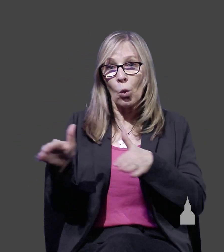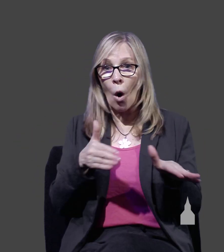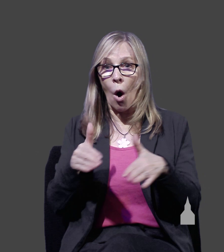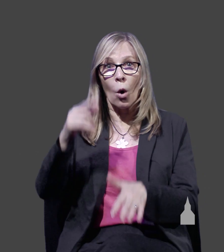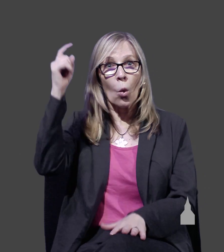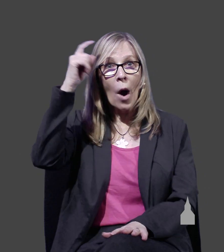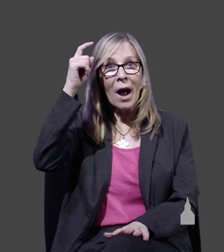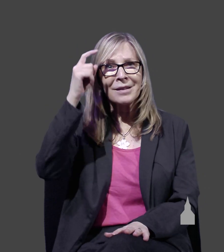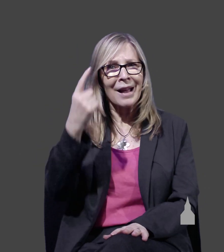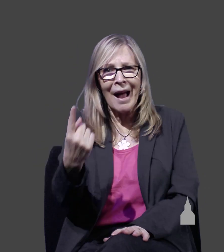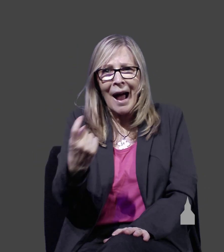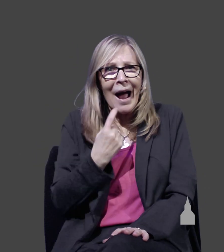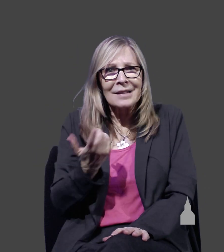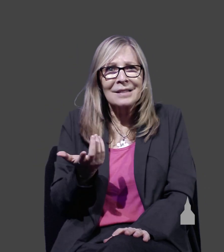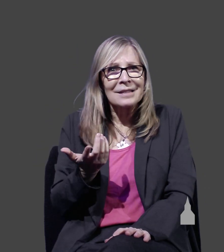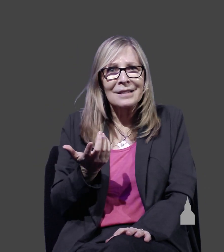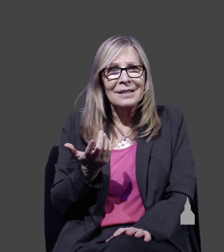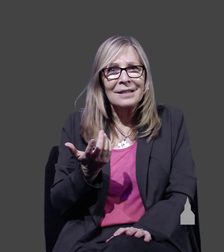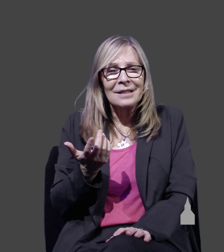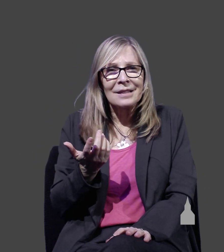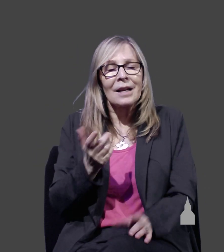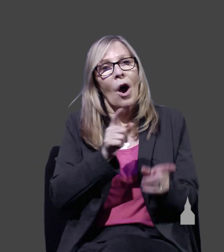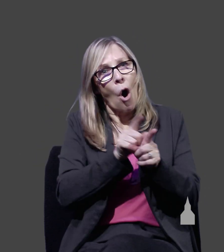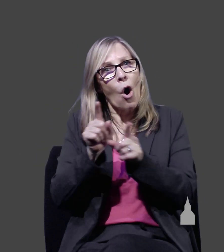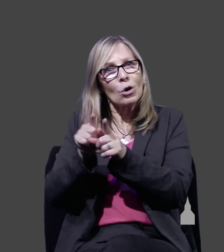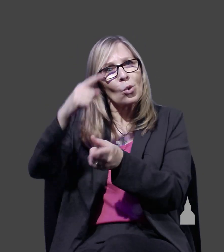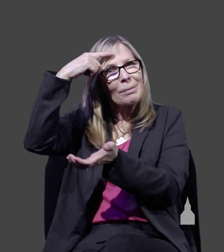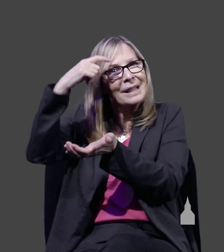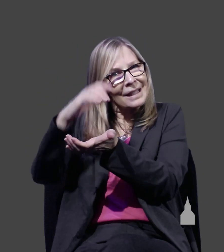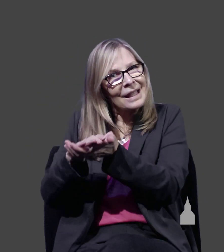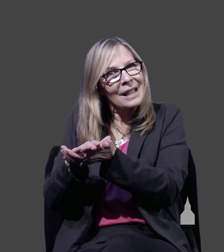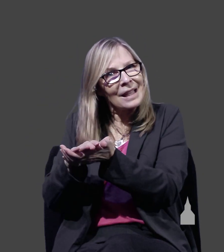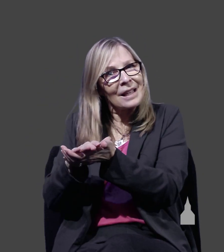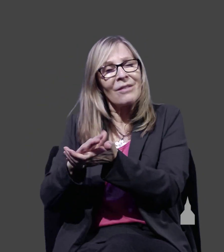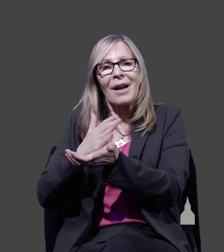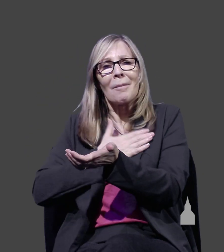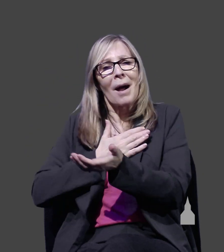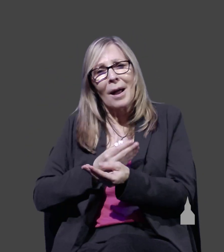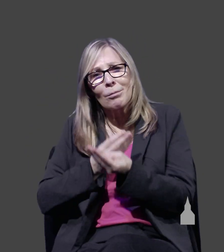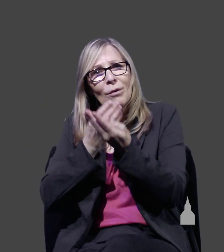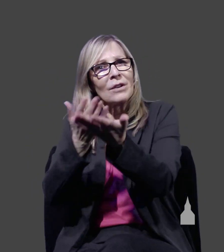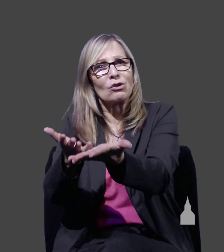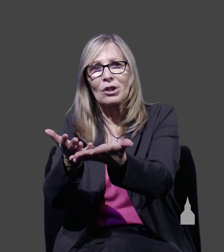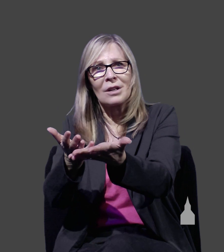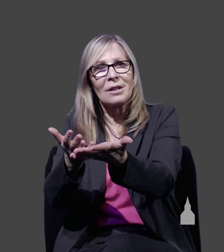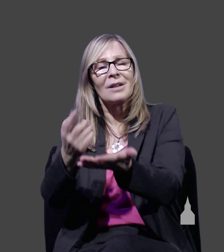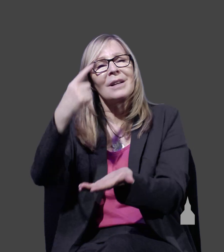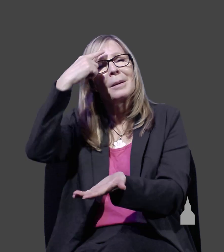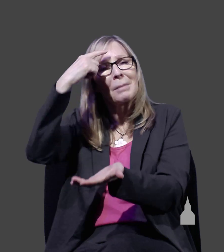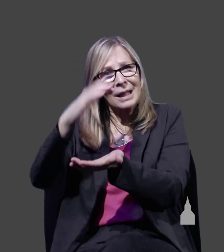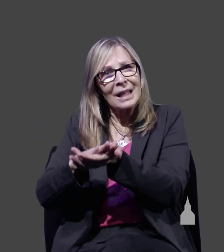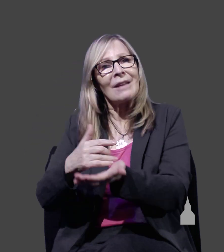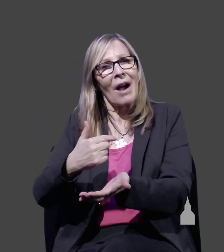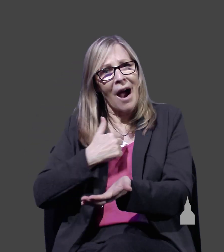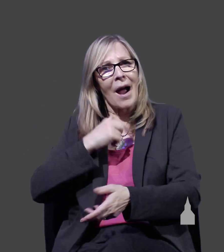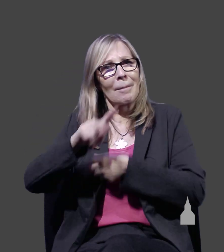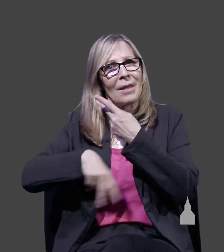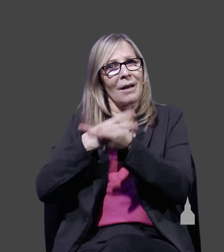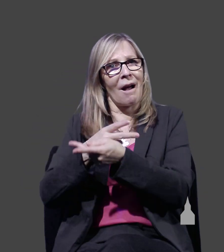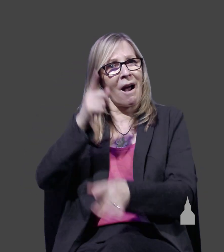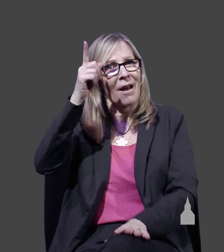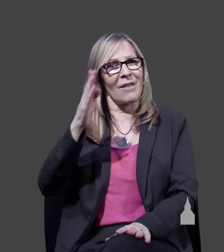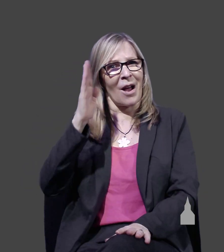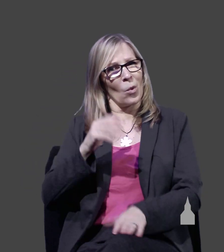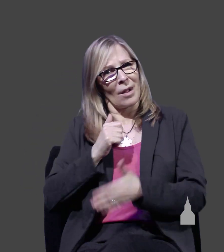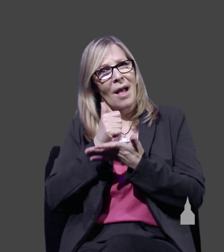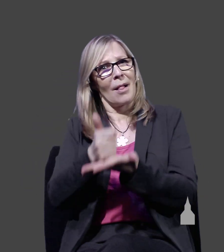wisely, ask me, but also believe in my provision for you. Believe that I'm a good God who will help you, and